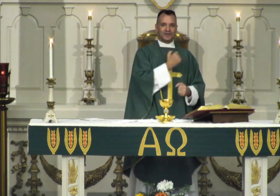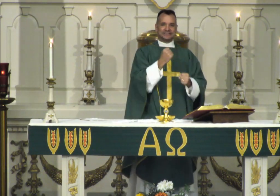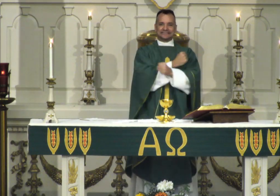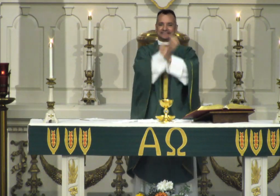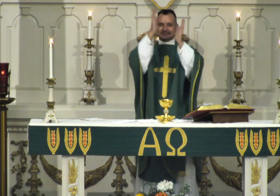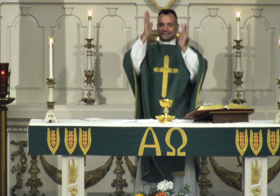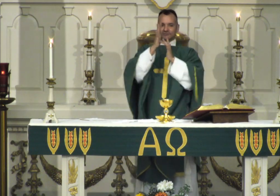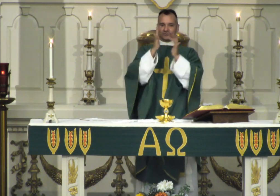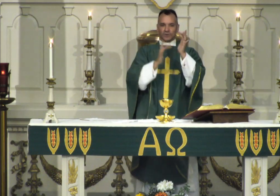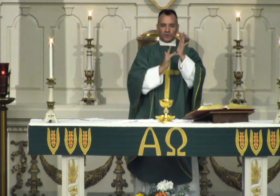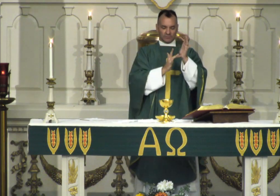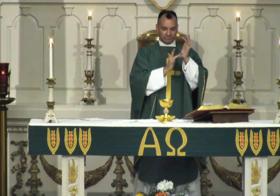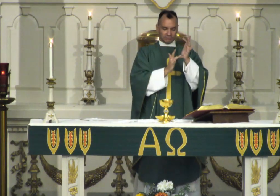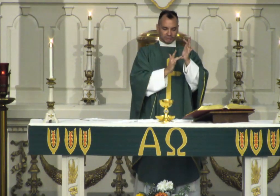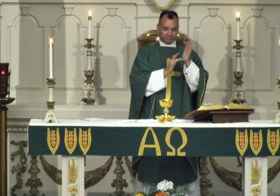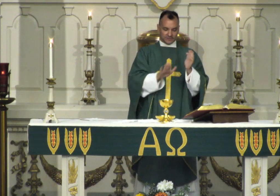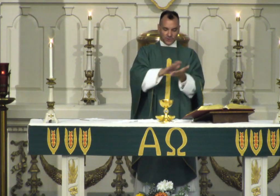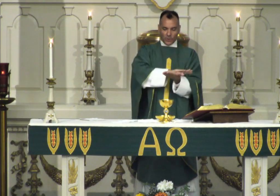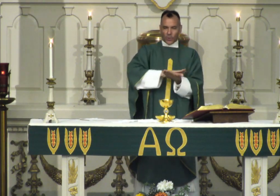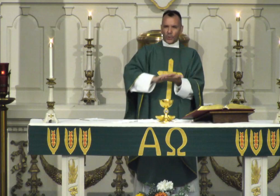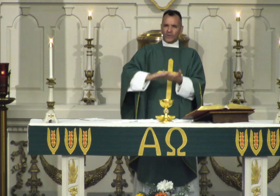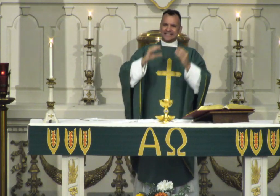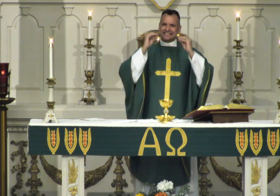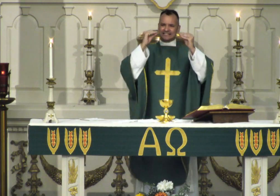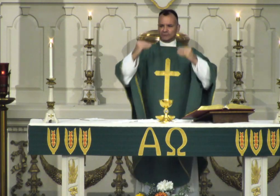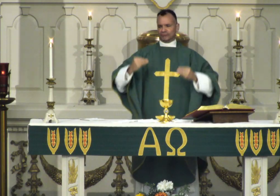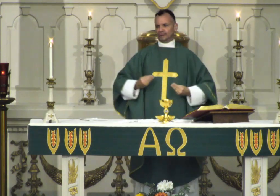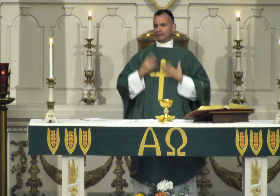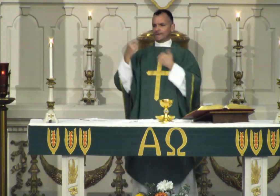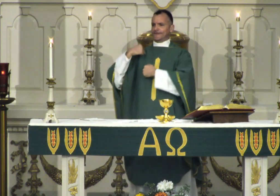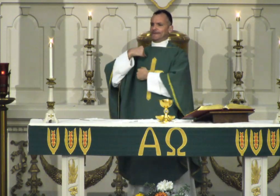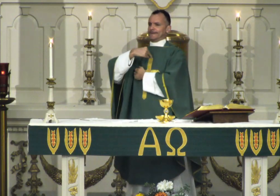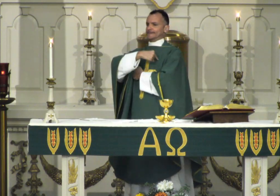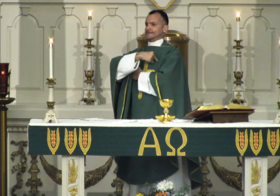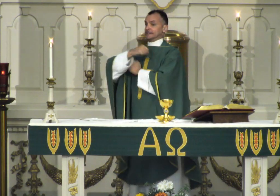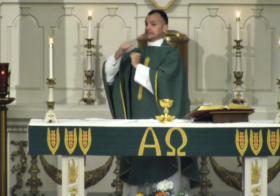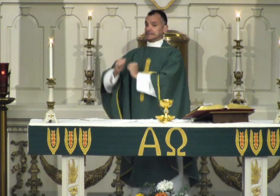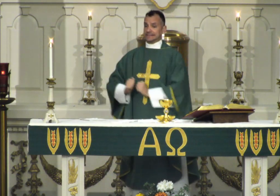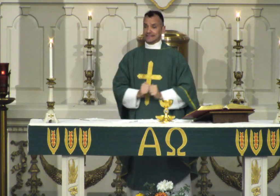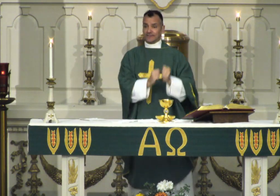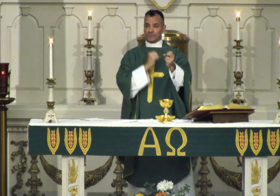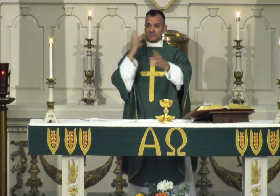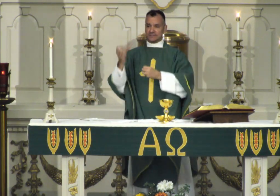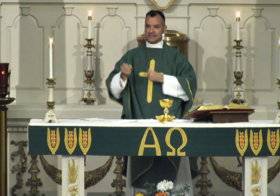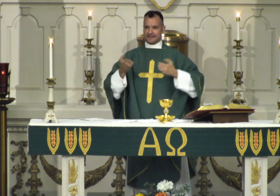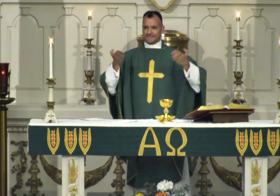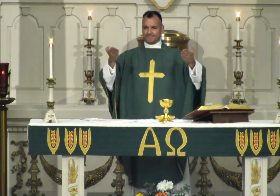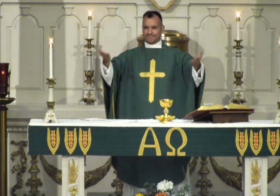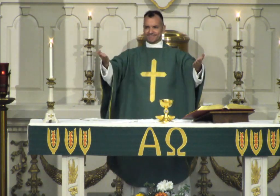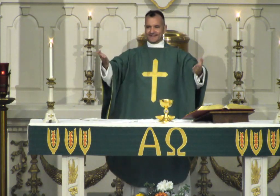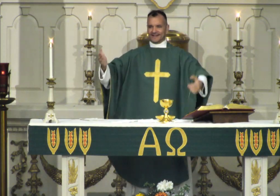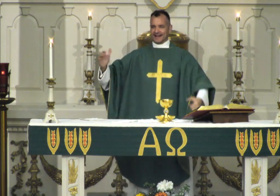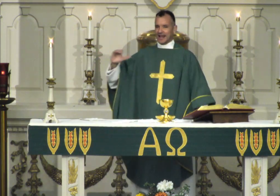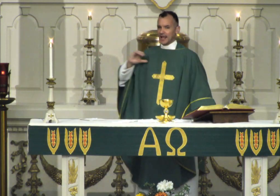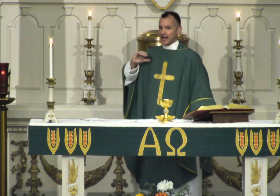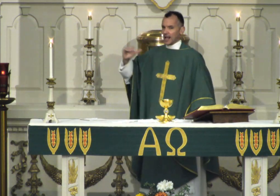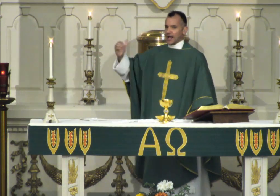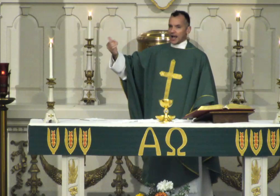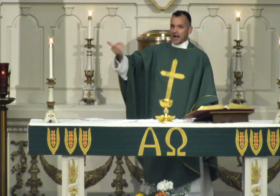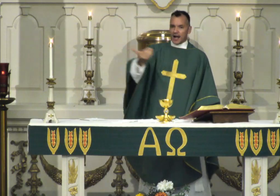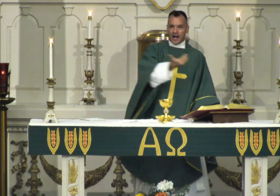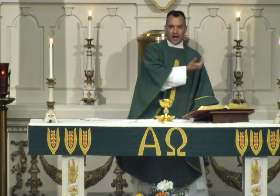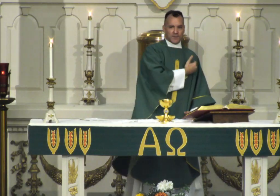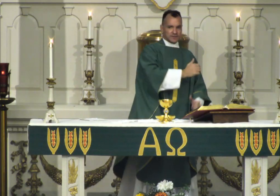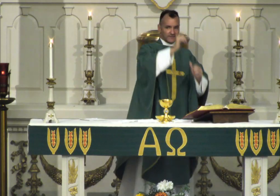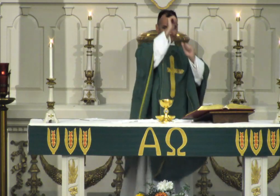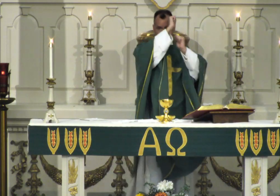At the Savior's command, informed by divine teaching, we dare to say, Our Father, who art in